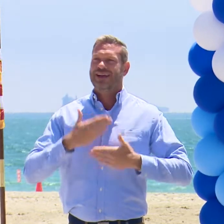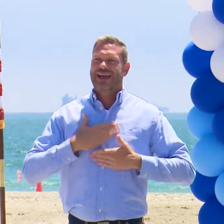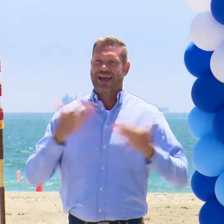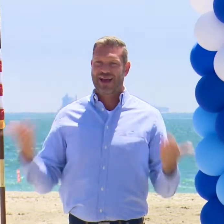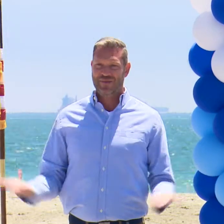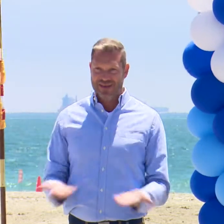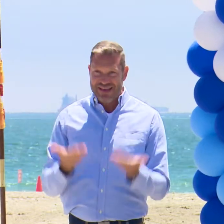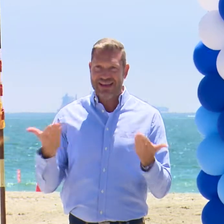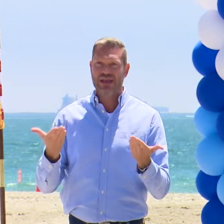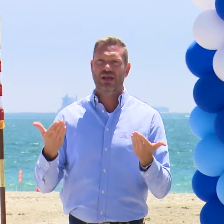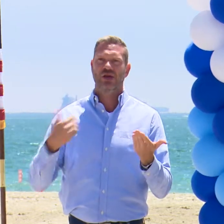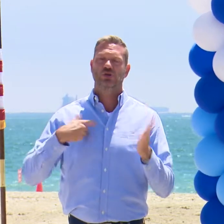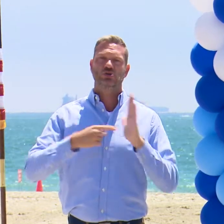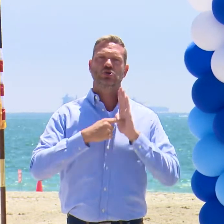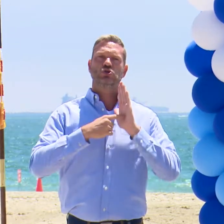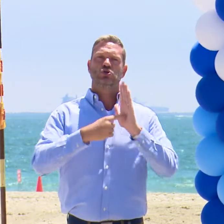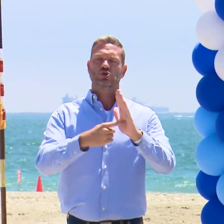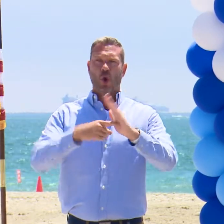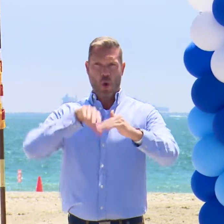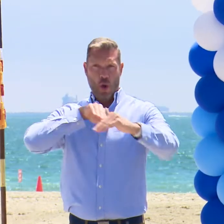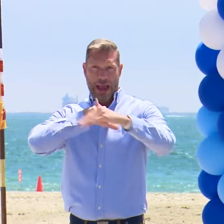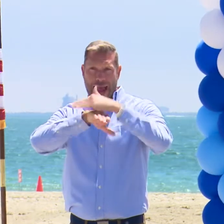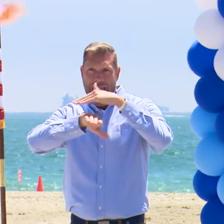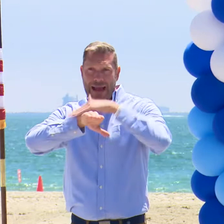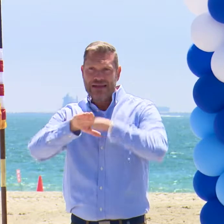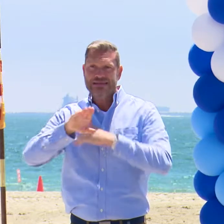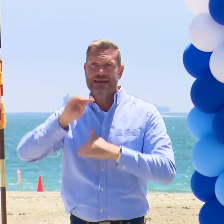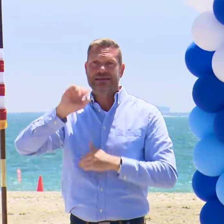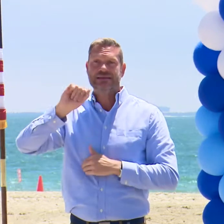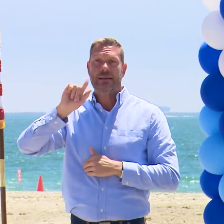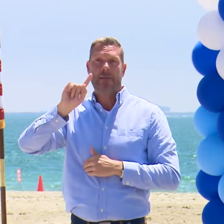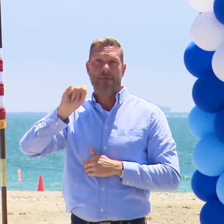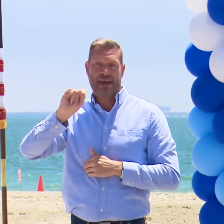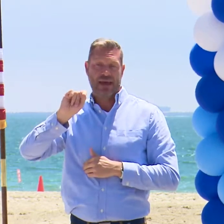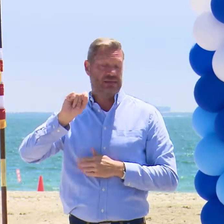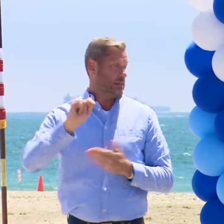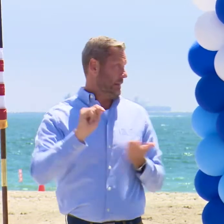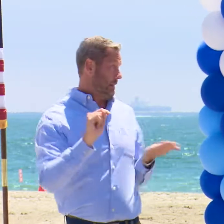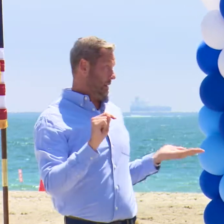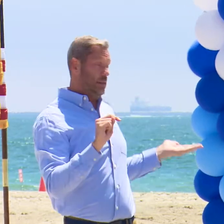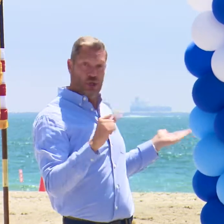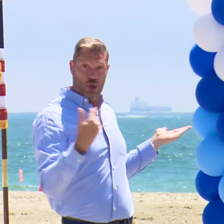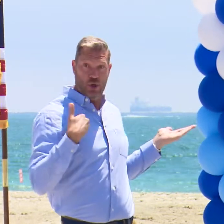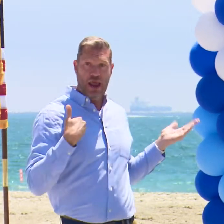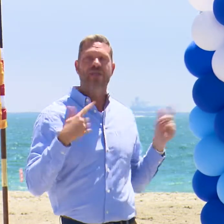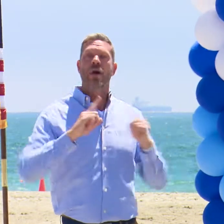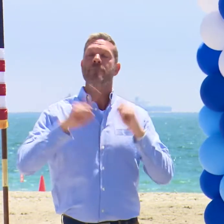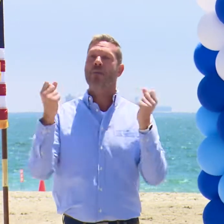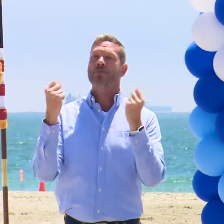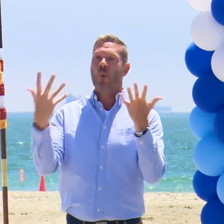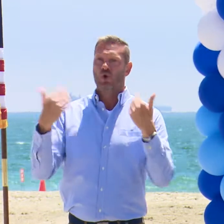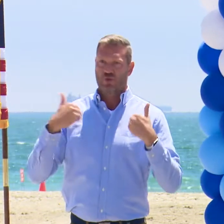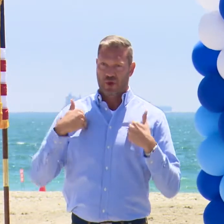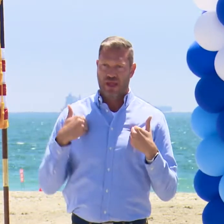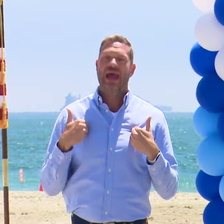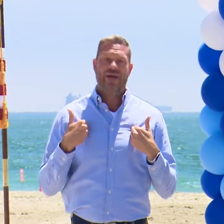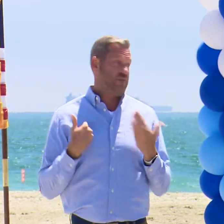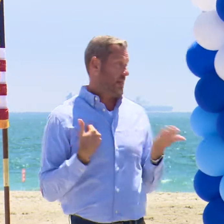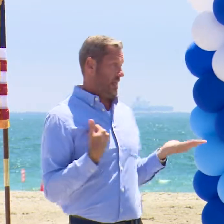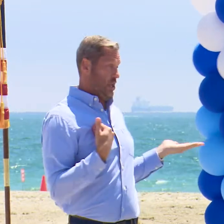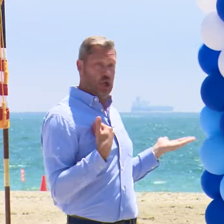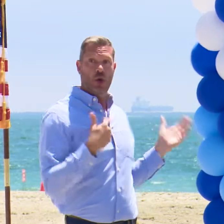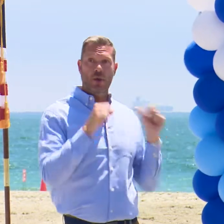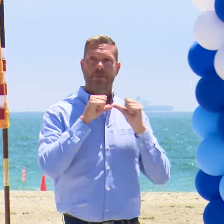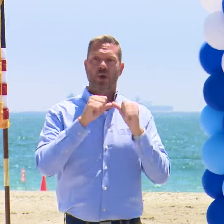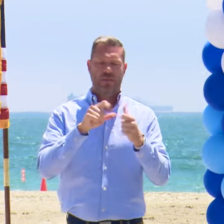these accessibility mats, and not just the one that is here. We actually have multiple mats, so there will be this mat here that's permanent